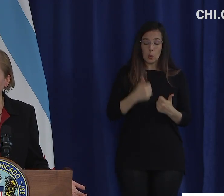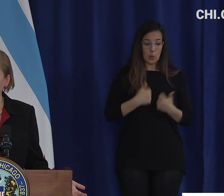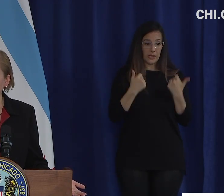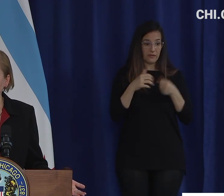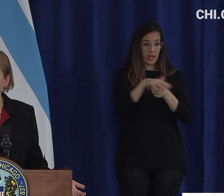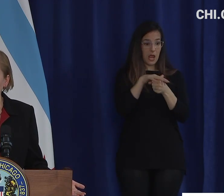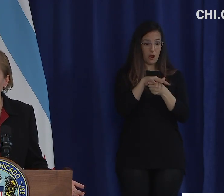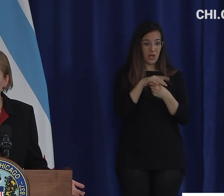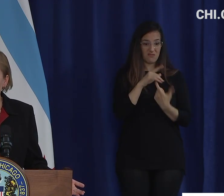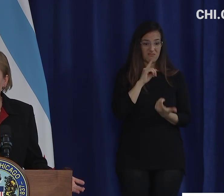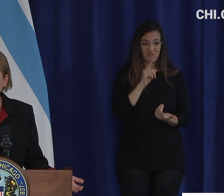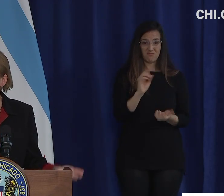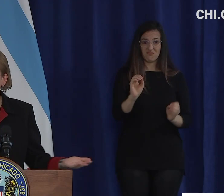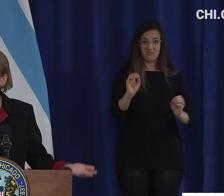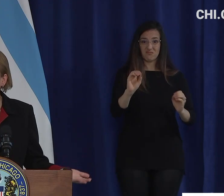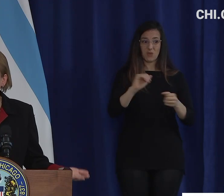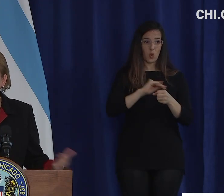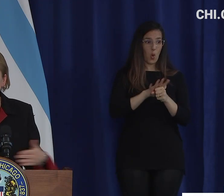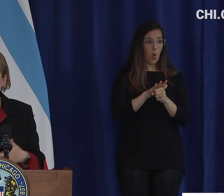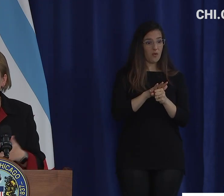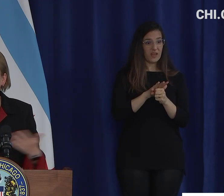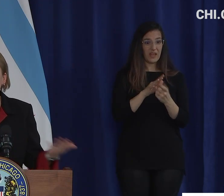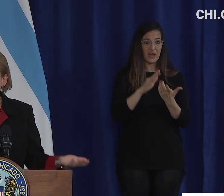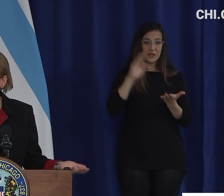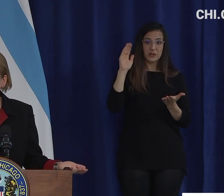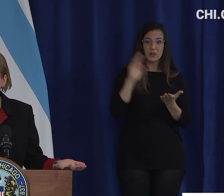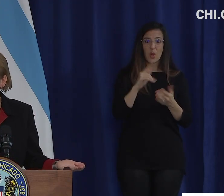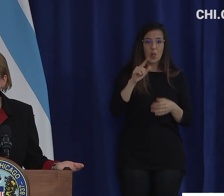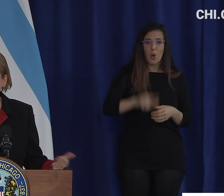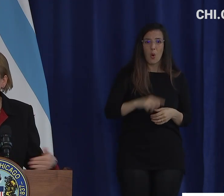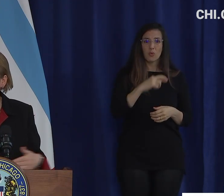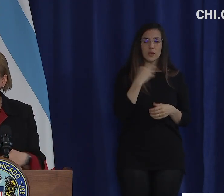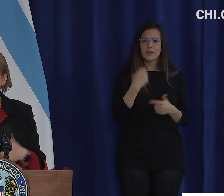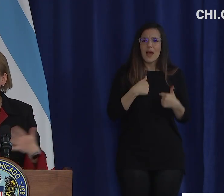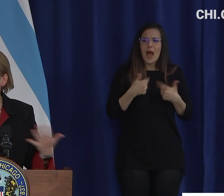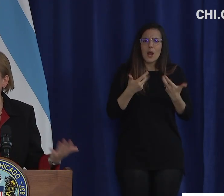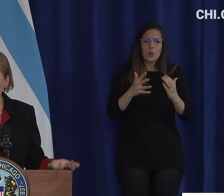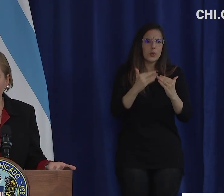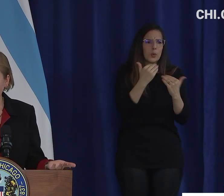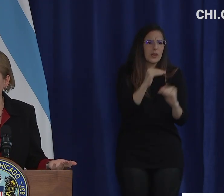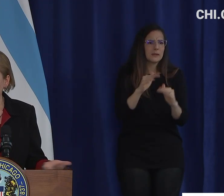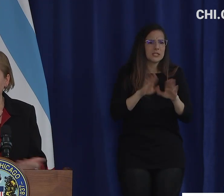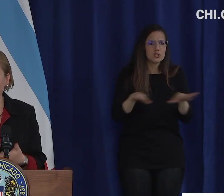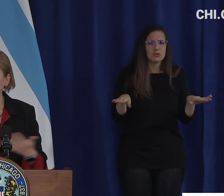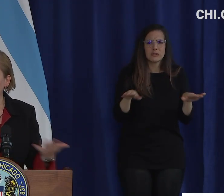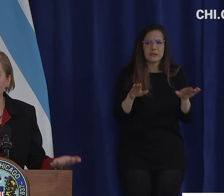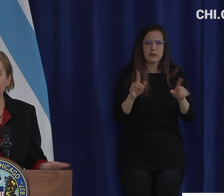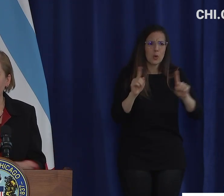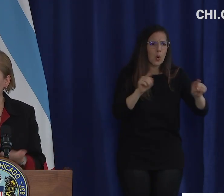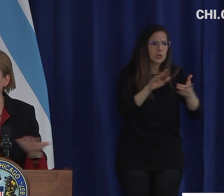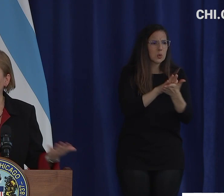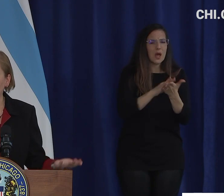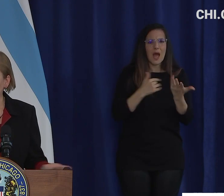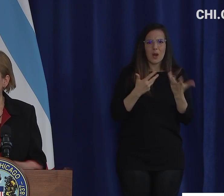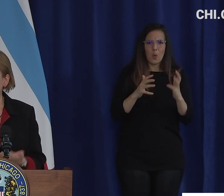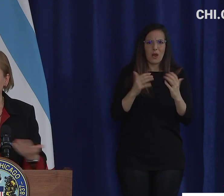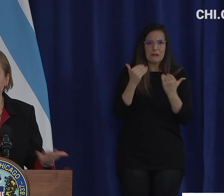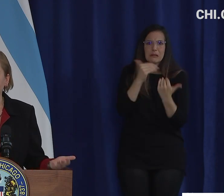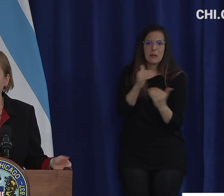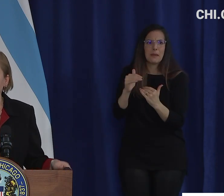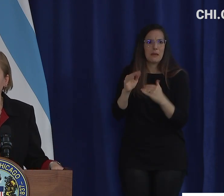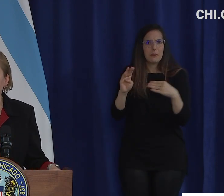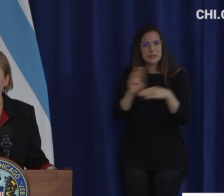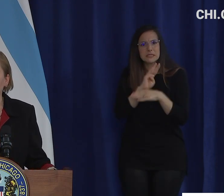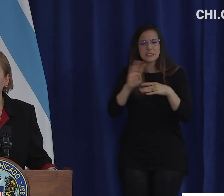COVID transmission, I would not want to limit children's ability to go to school. I would not want to, limit the ability for businesses